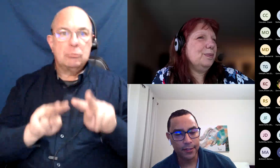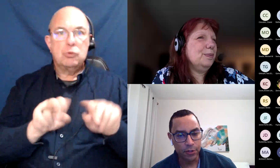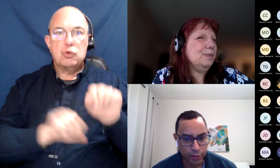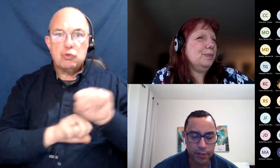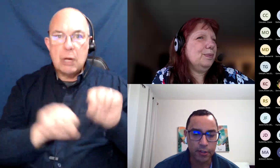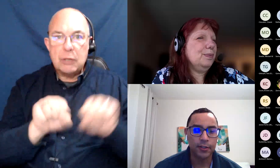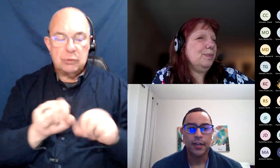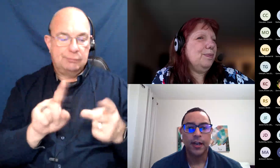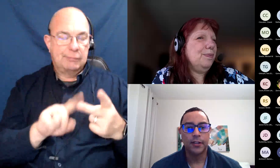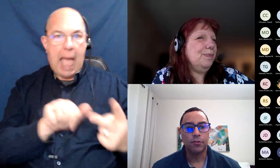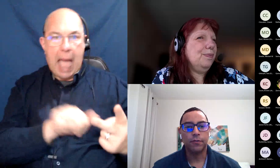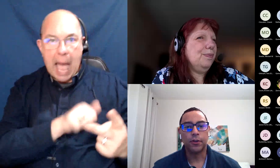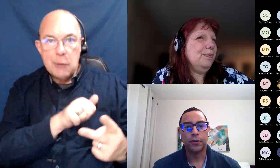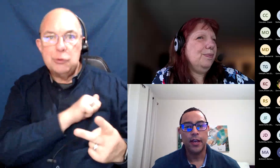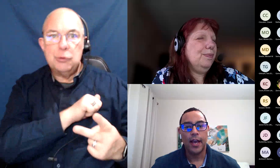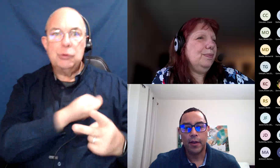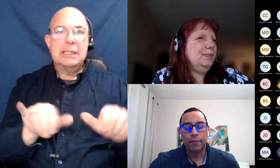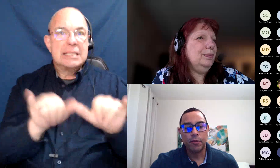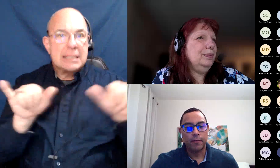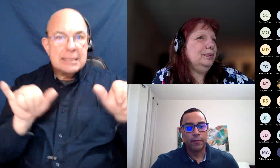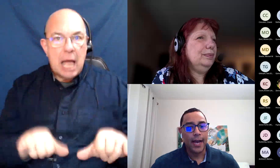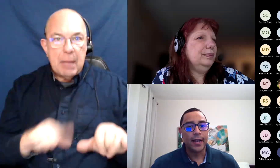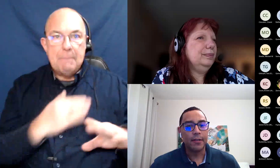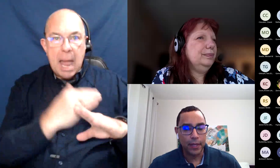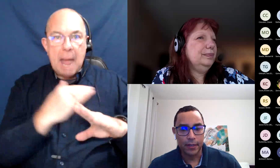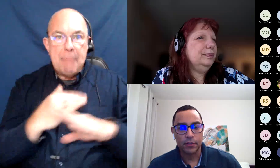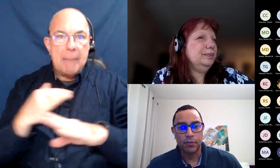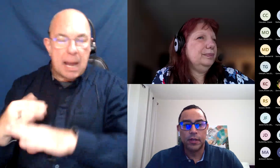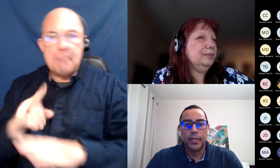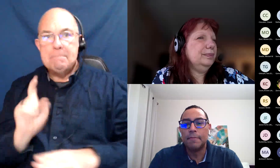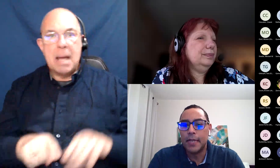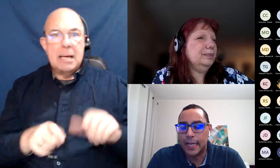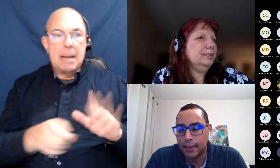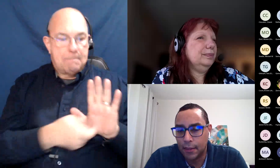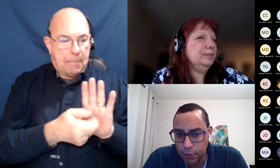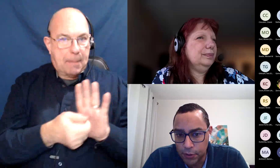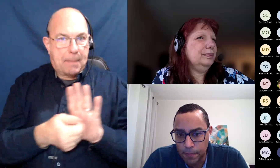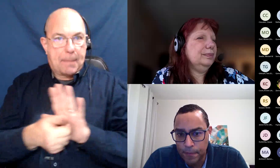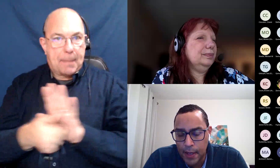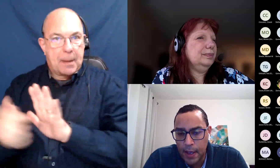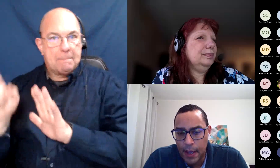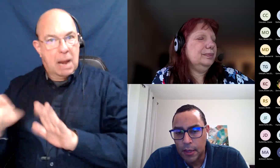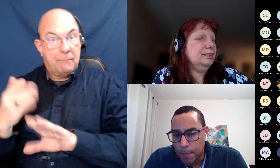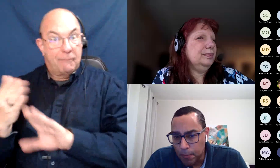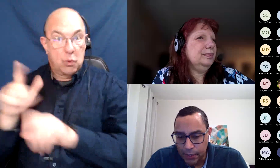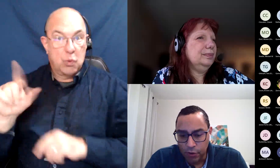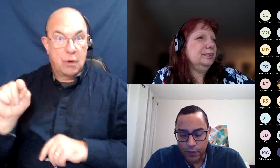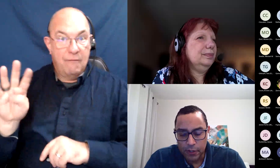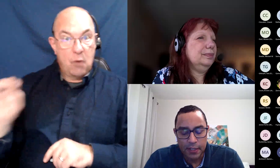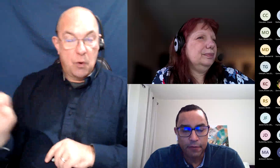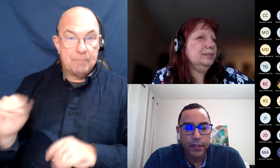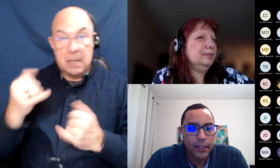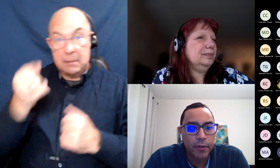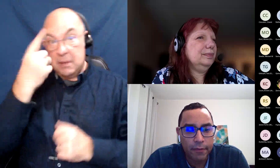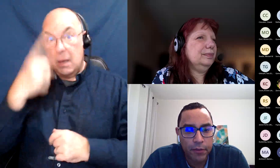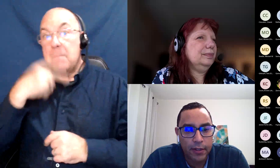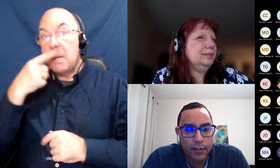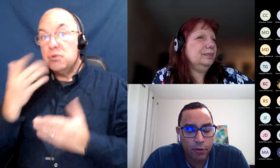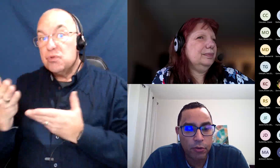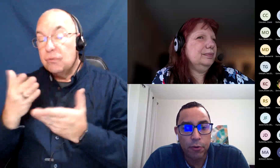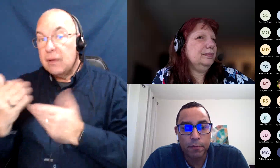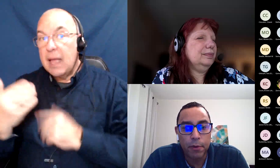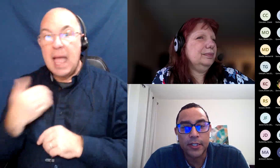systemic, attitudinal, and so forth. And we have to have a plan in place to eliminate those. In the public service specifically,